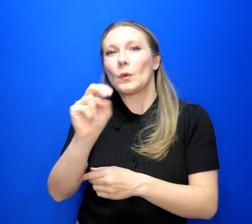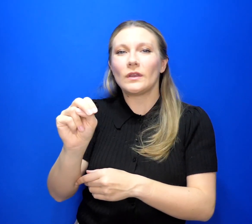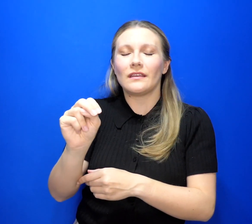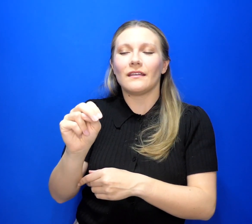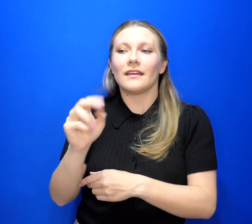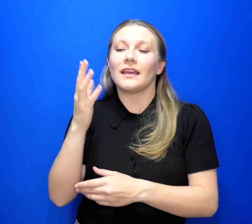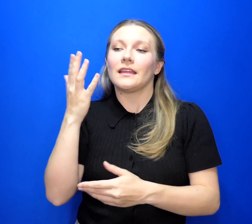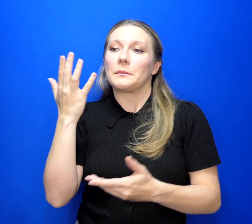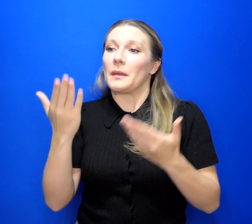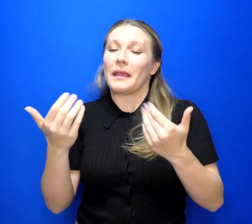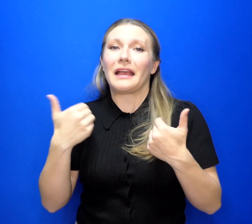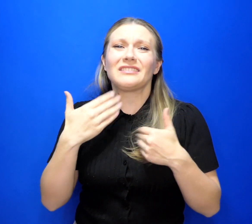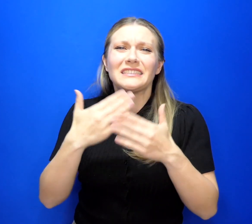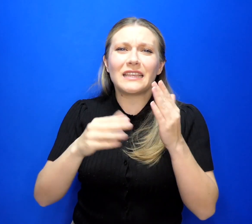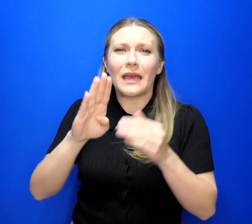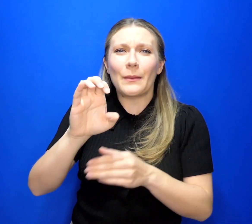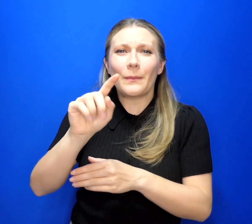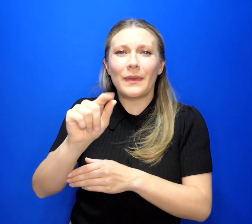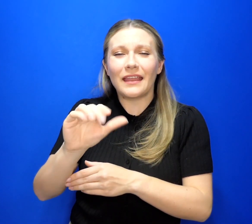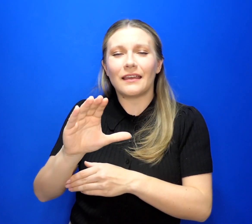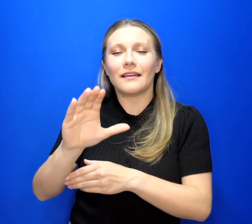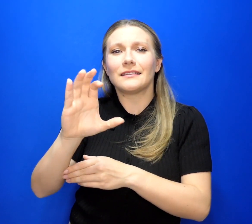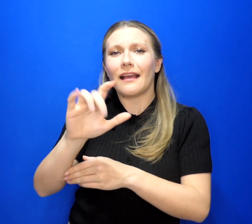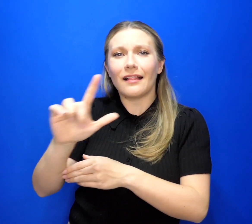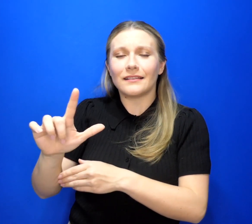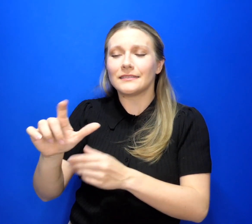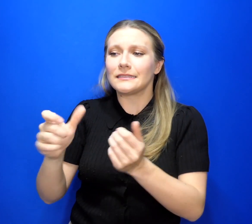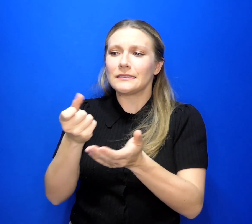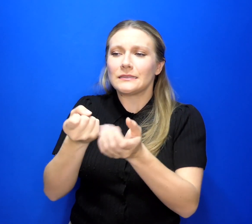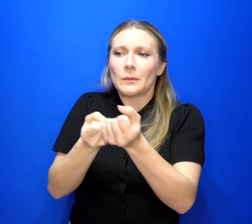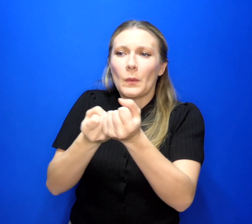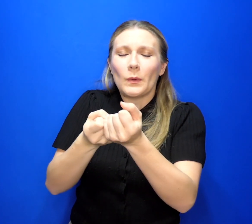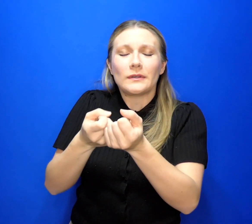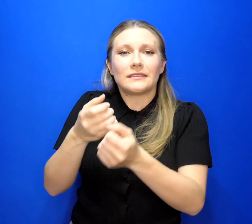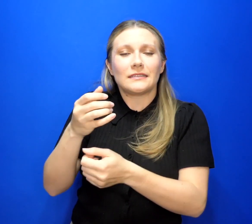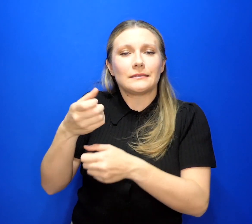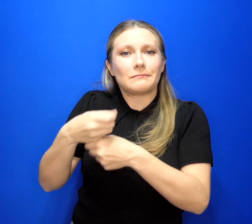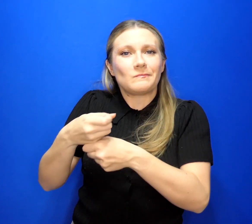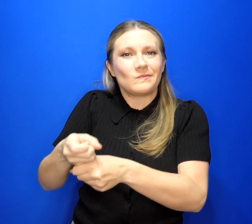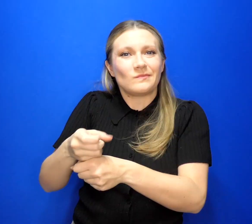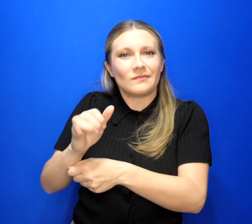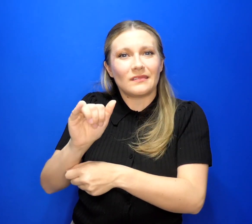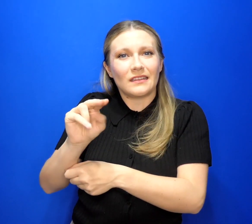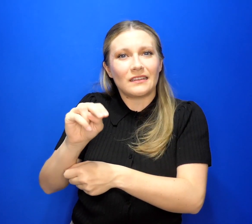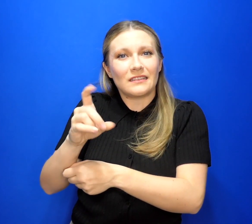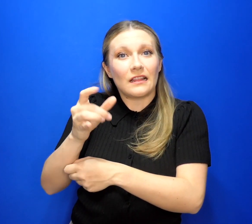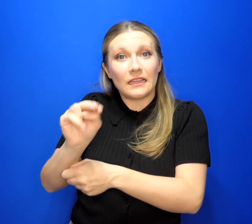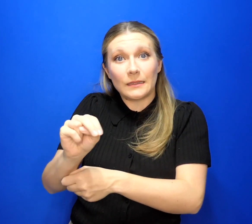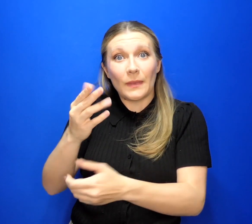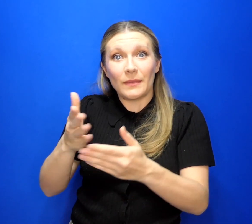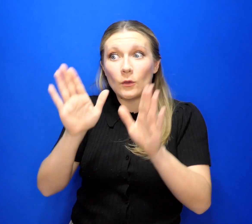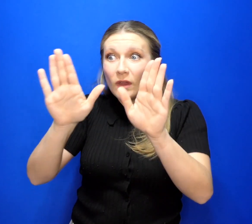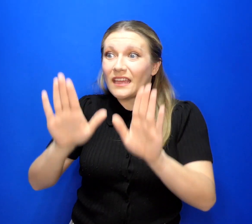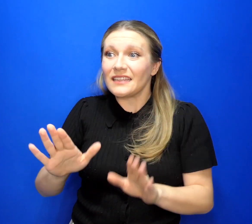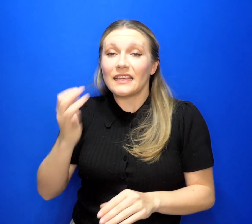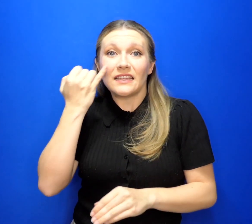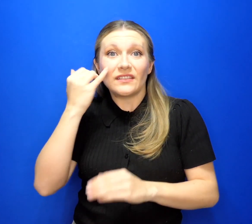going to be, you might have some beta cells that are still helping along with insulin production. That might be great because if it's stable, then we'll